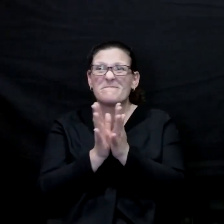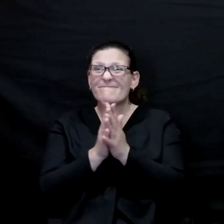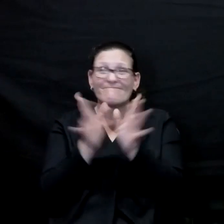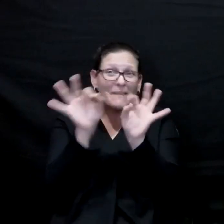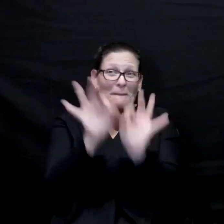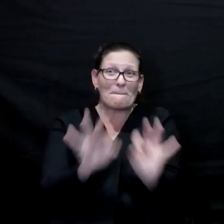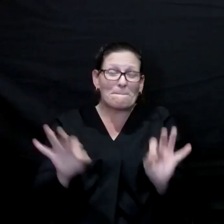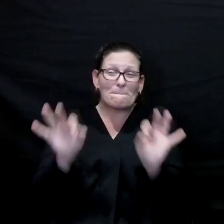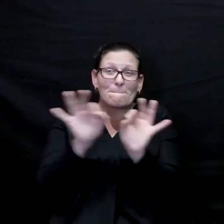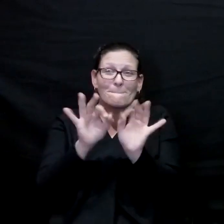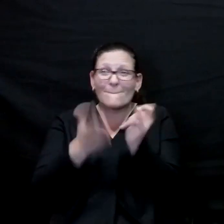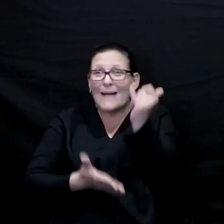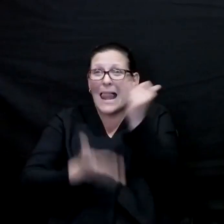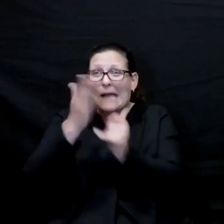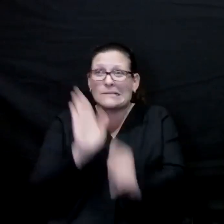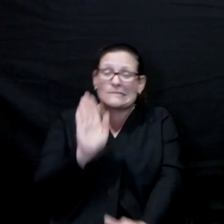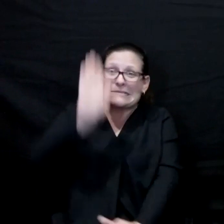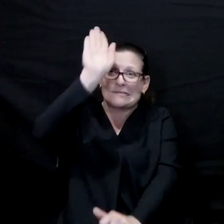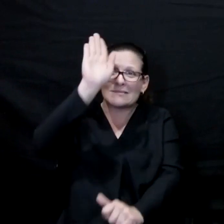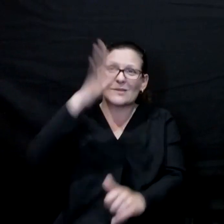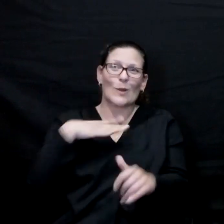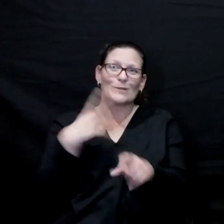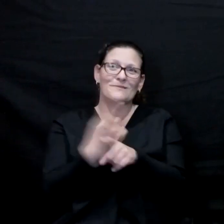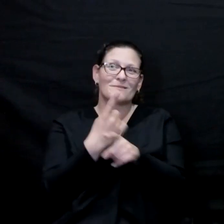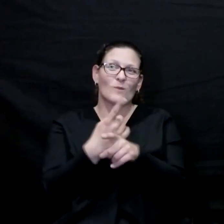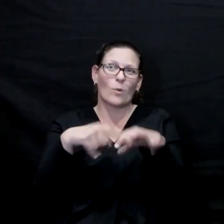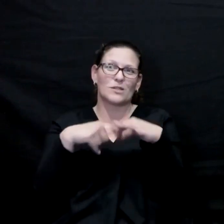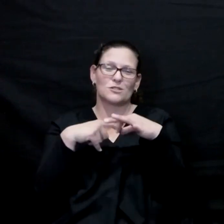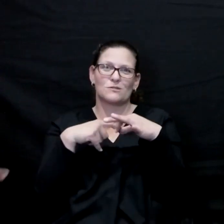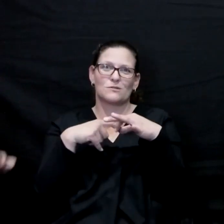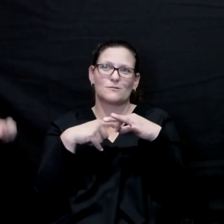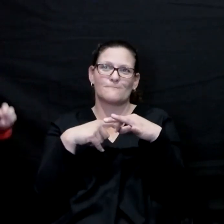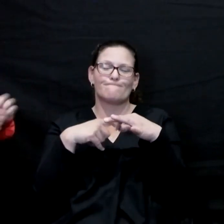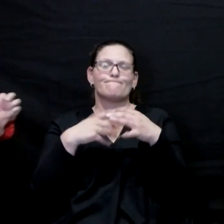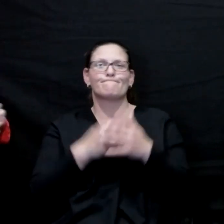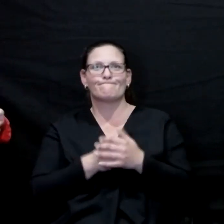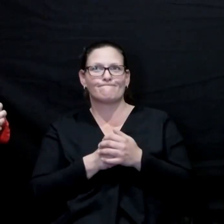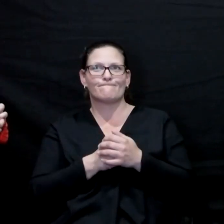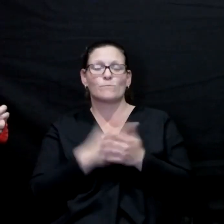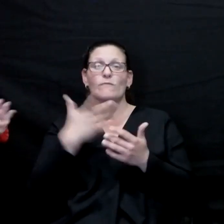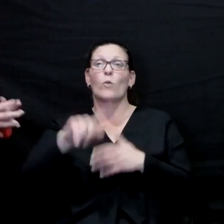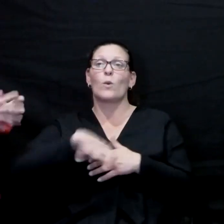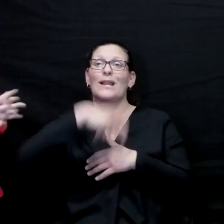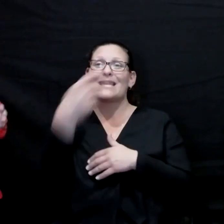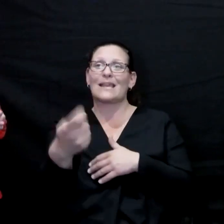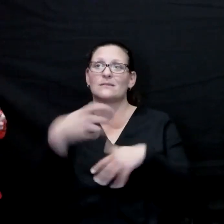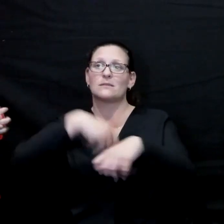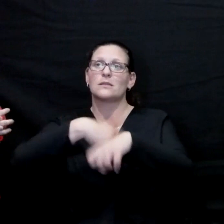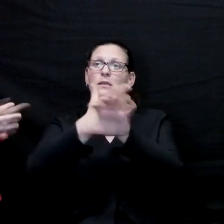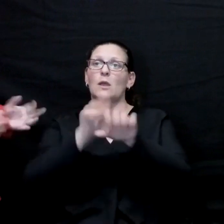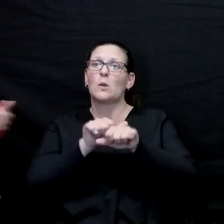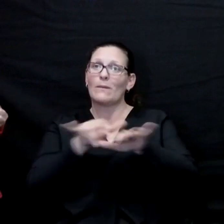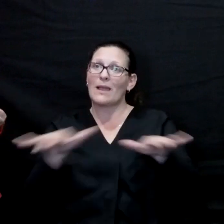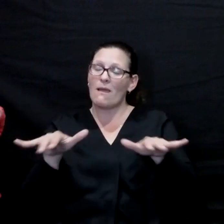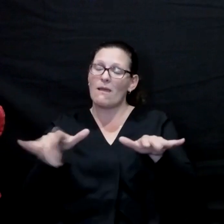final questions or comments. We don't have a date for our next webinar. I'm in the